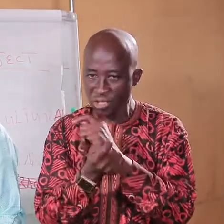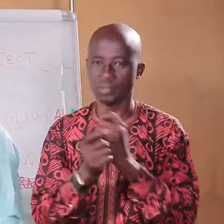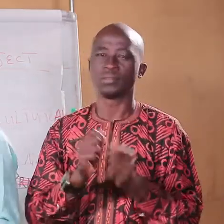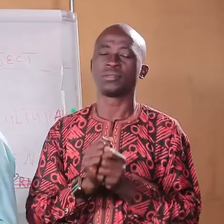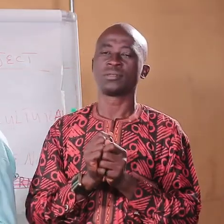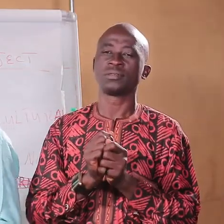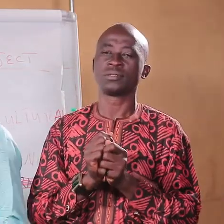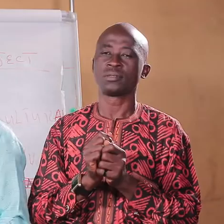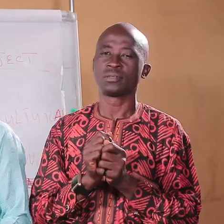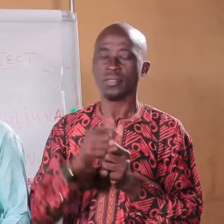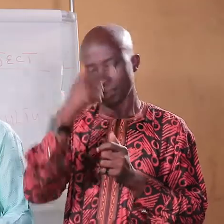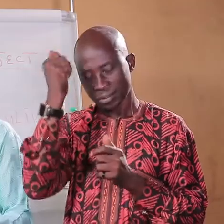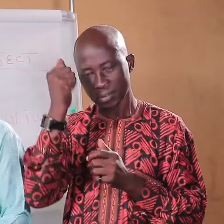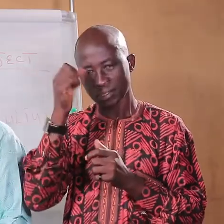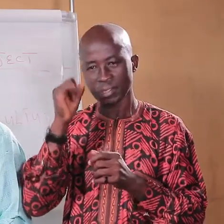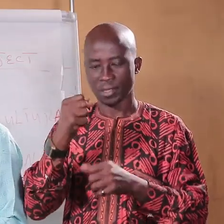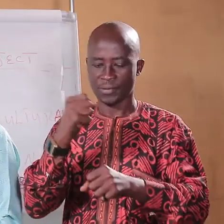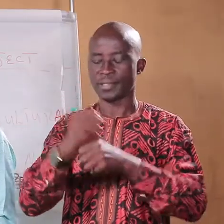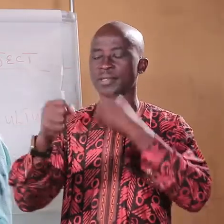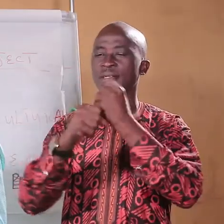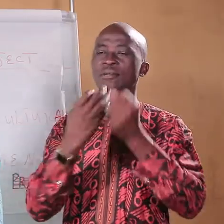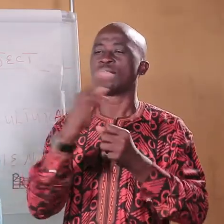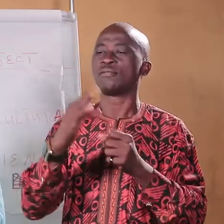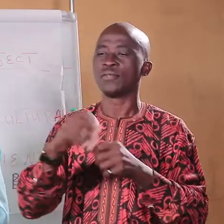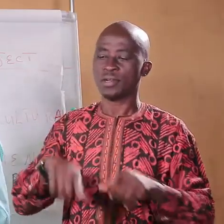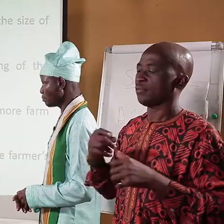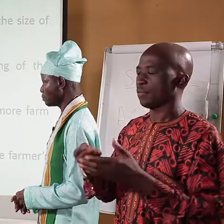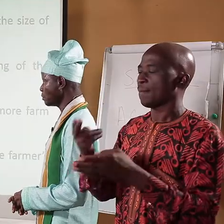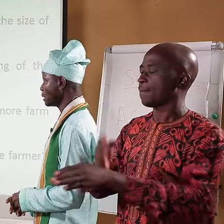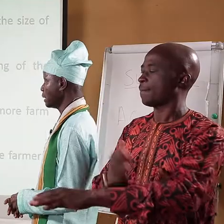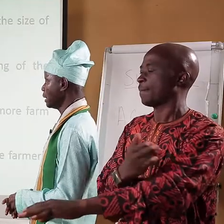change because his standard of living will be improved.